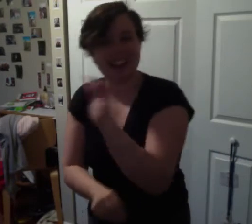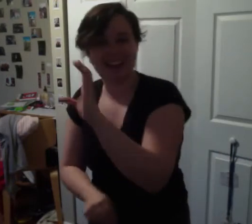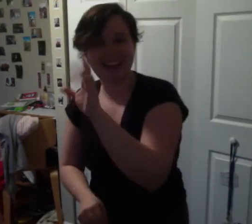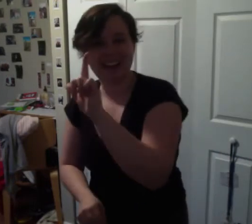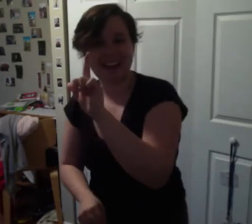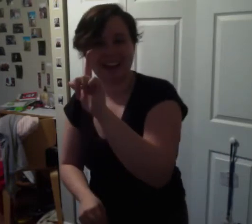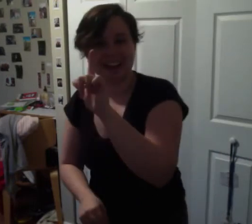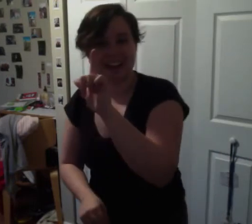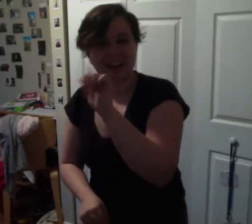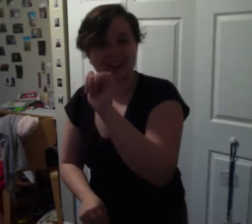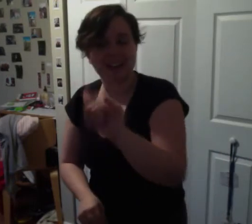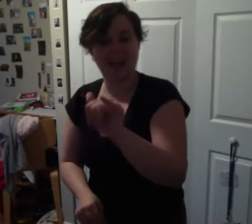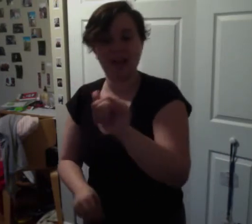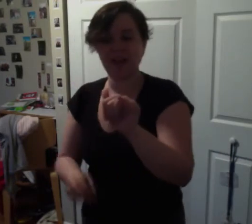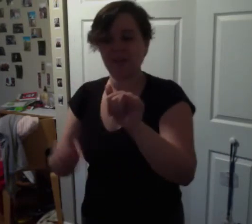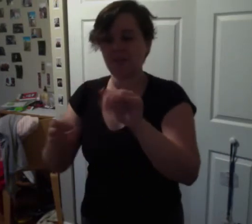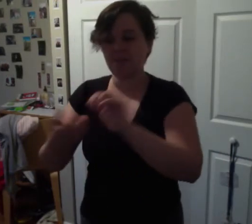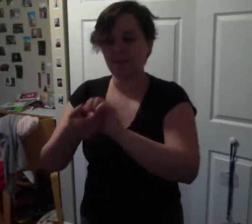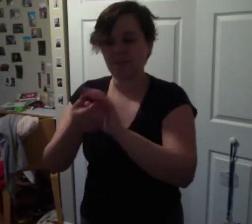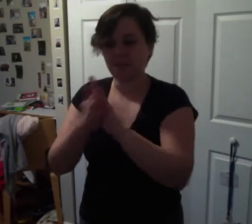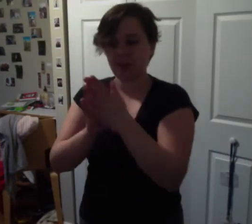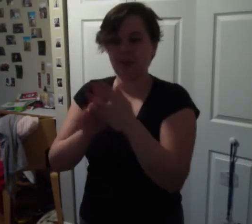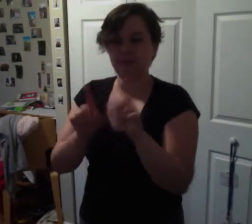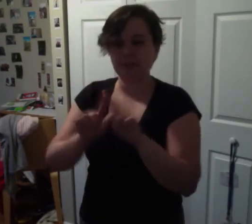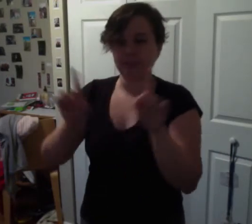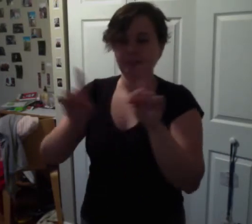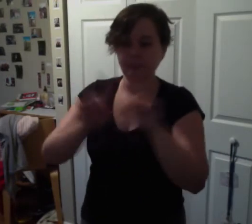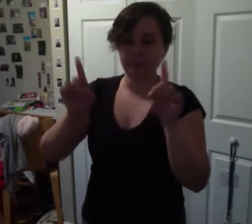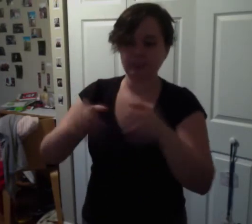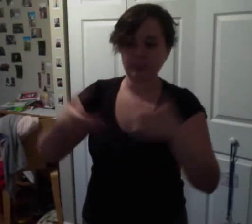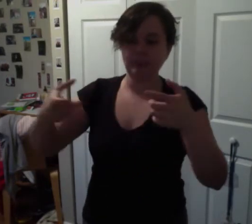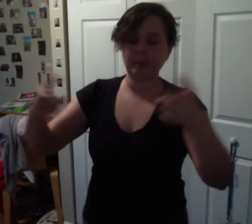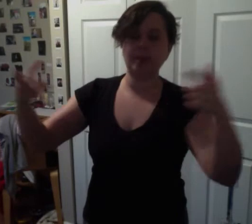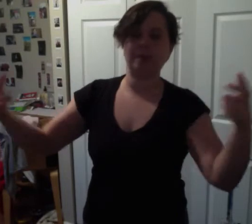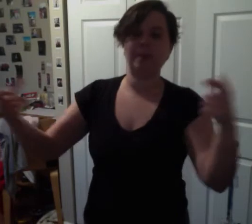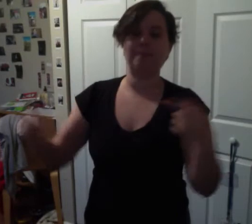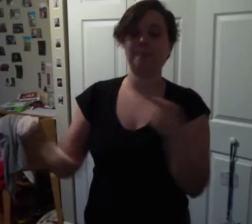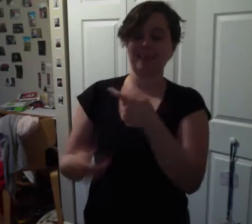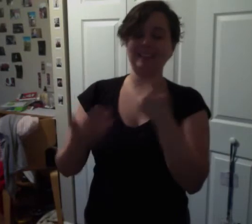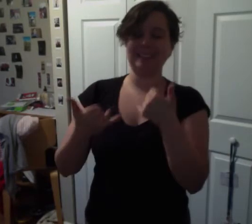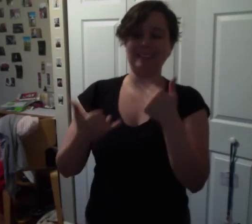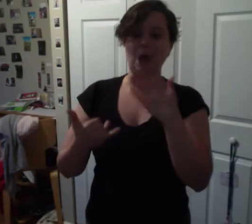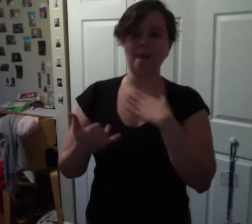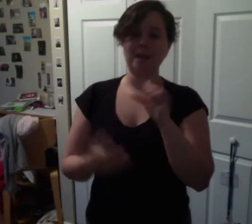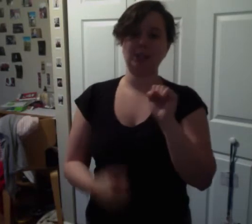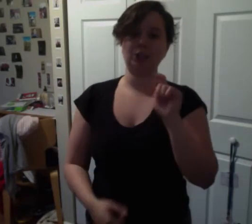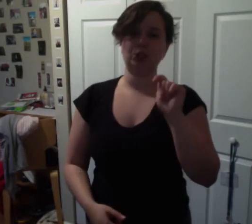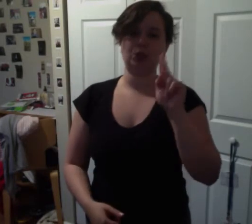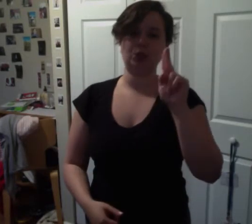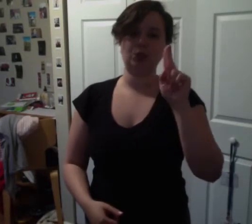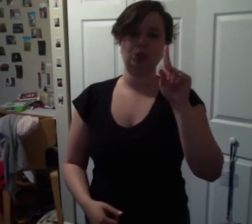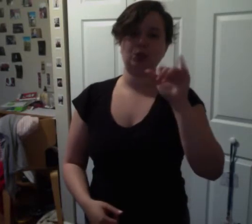is now my studio. What I realized was that for those of you who are zoning